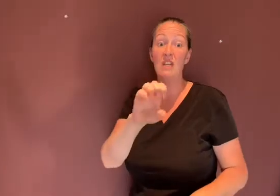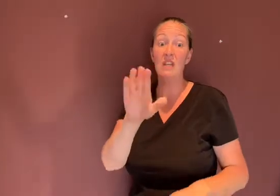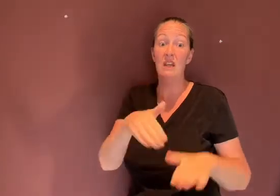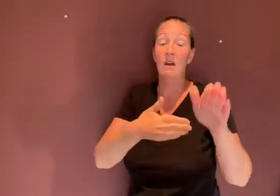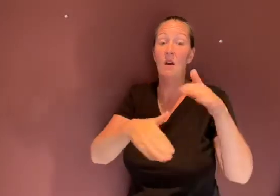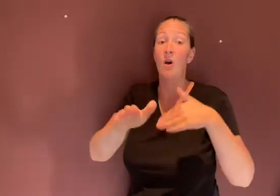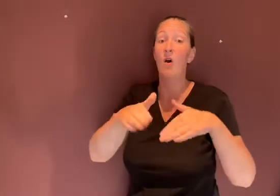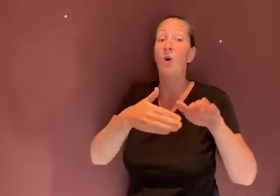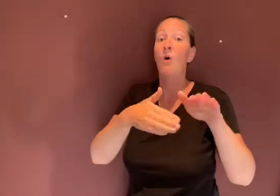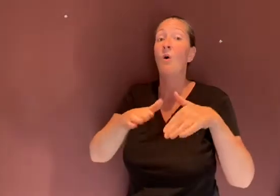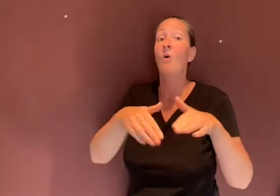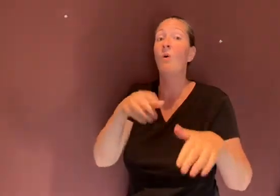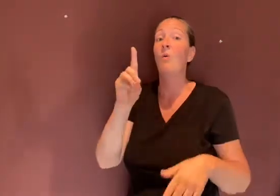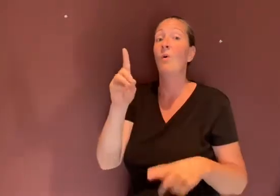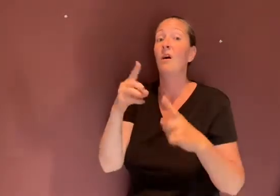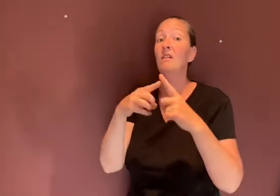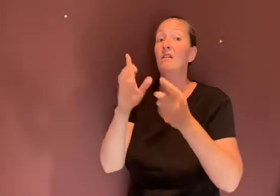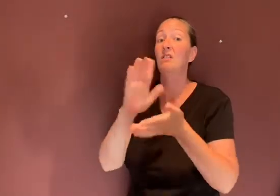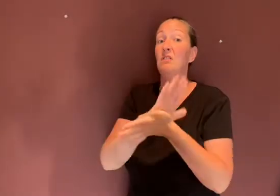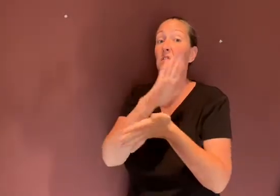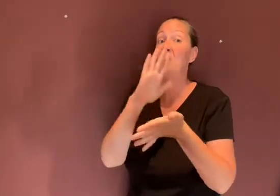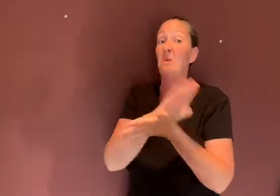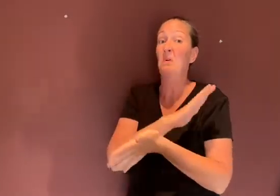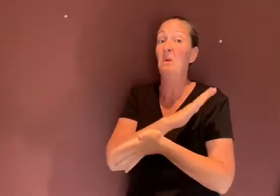she walked to school.